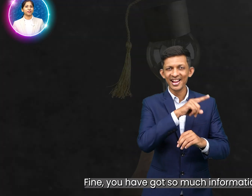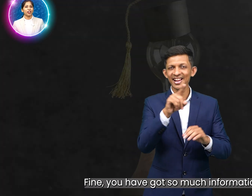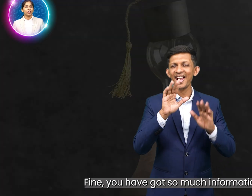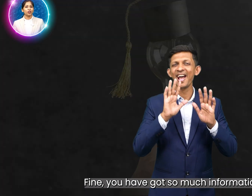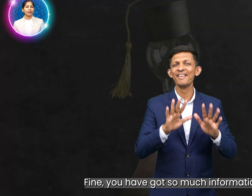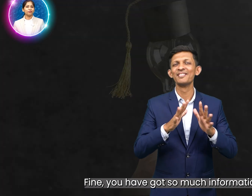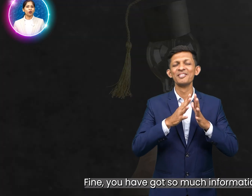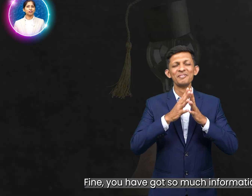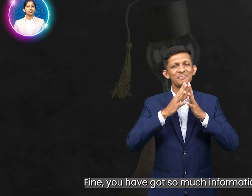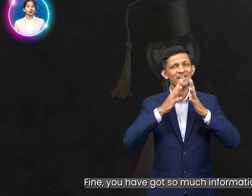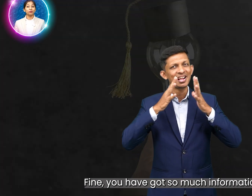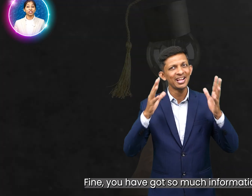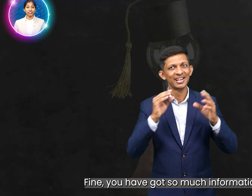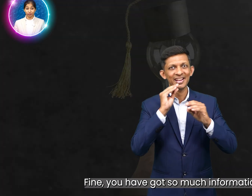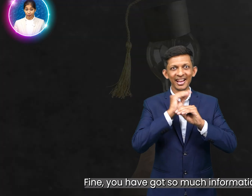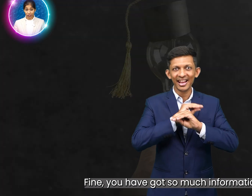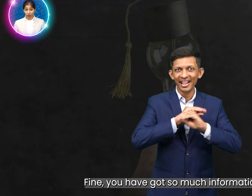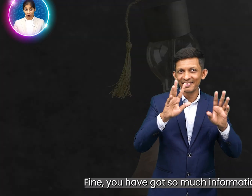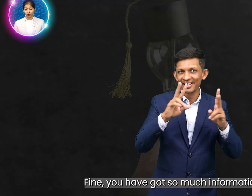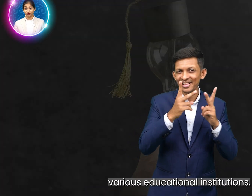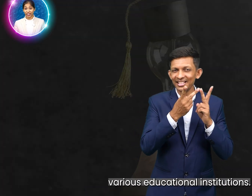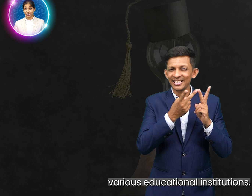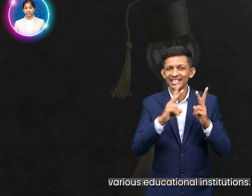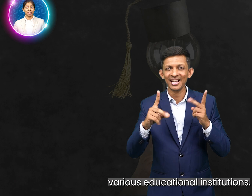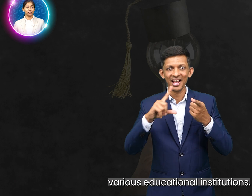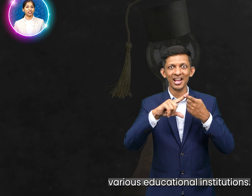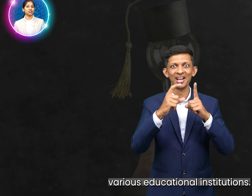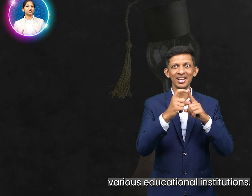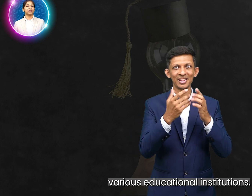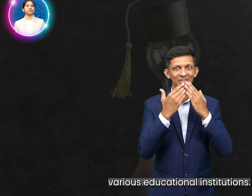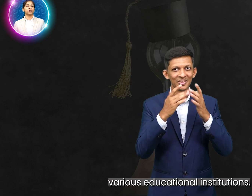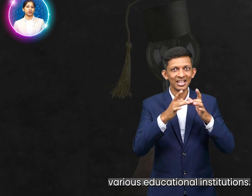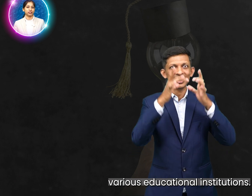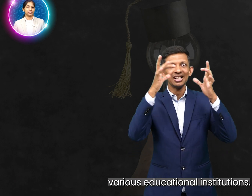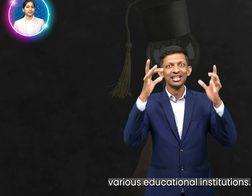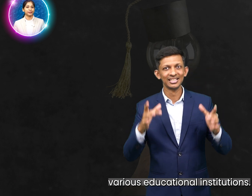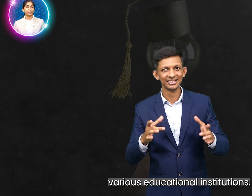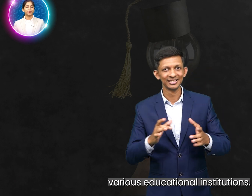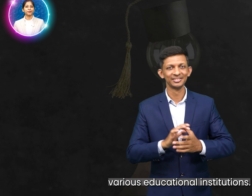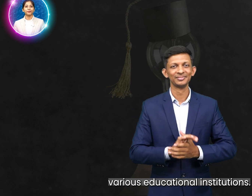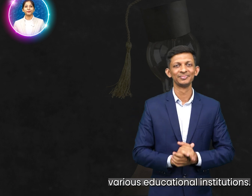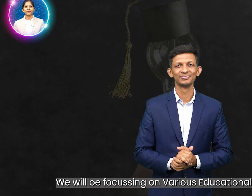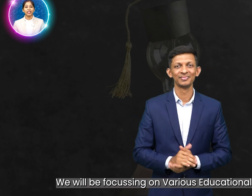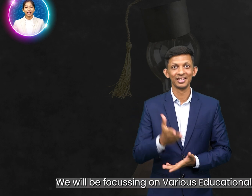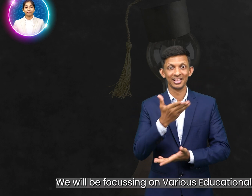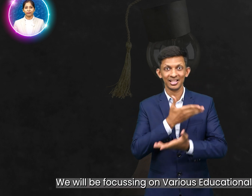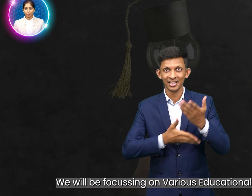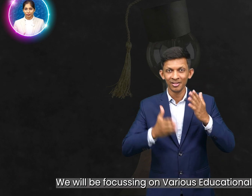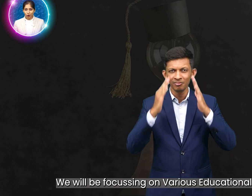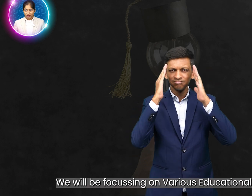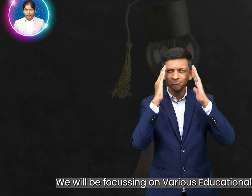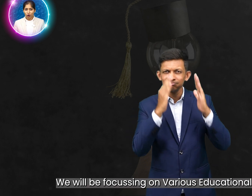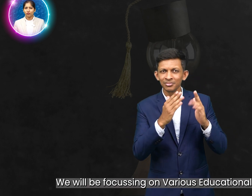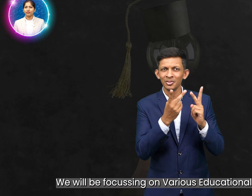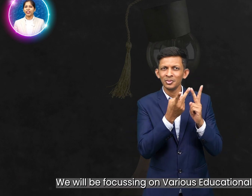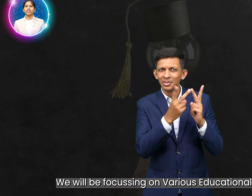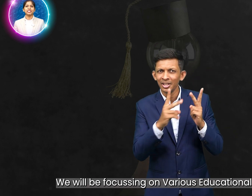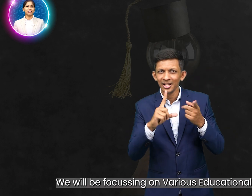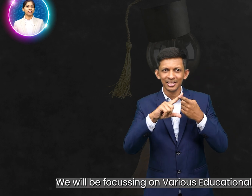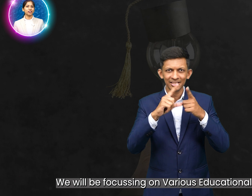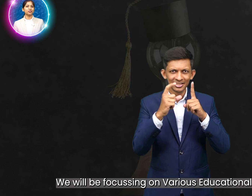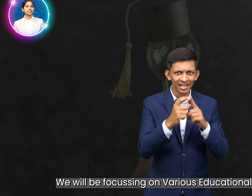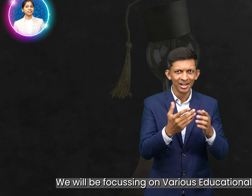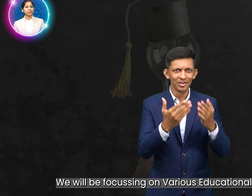Fine, you have got so much information on various educational institutions. We will be focusing on